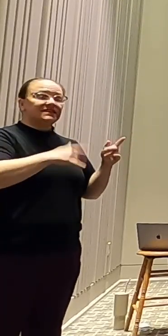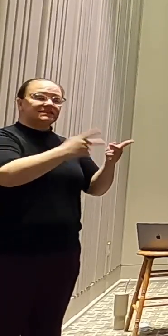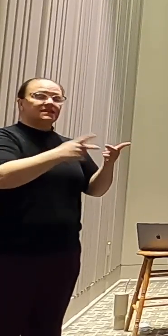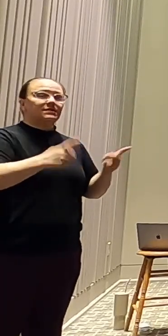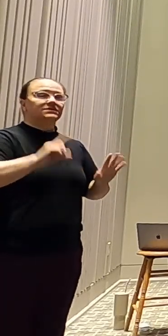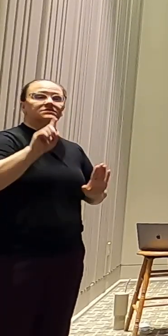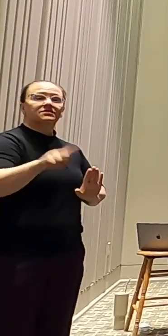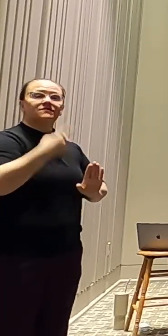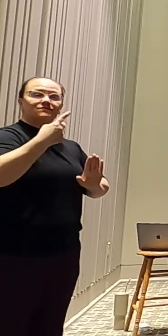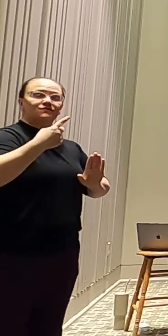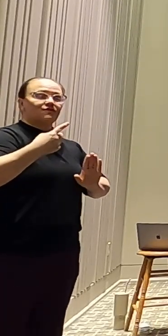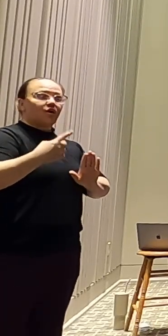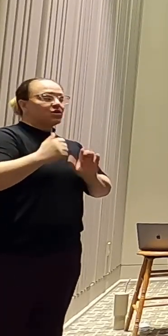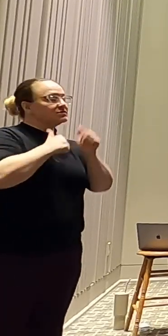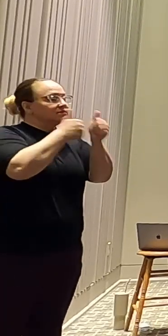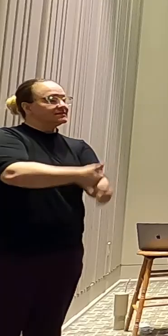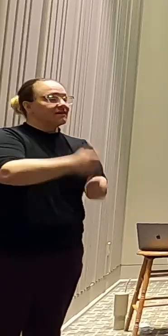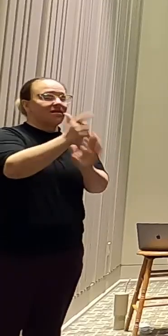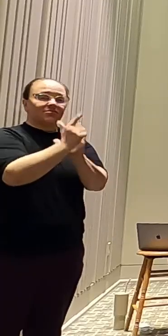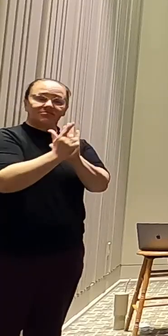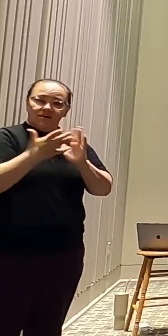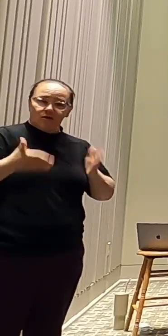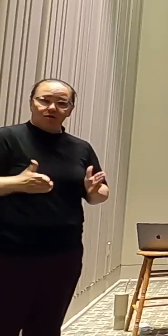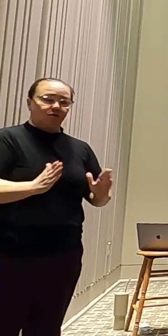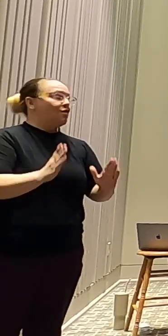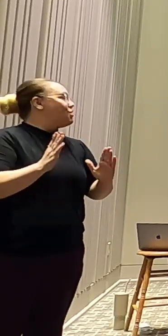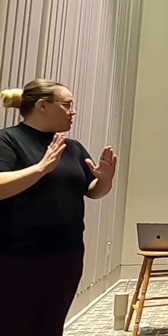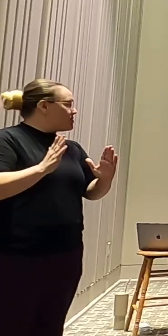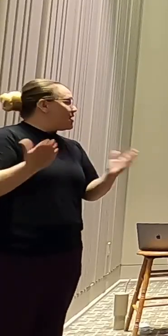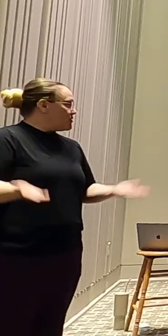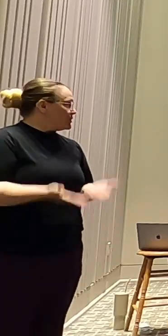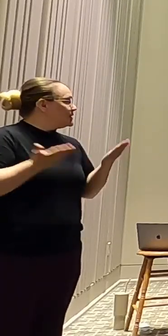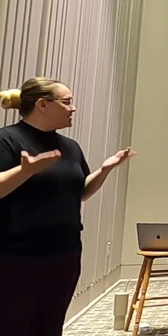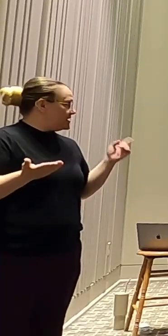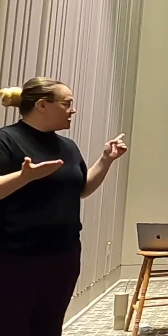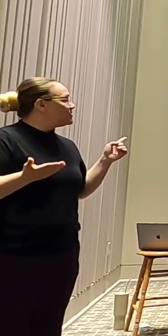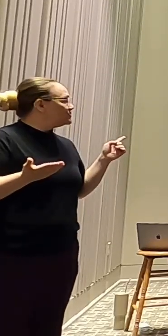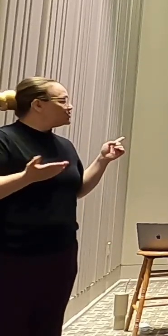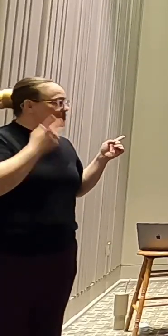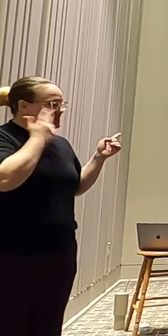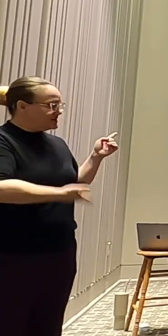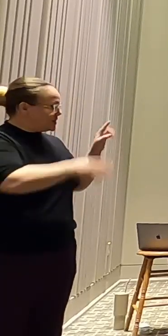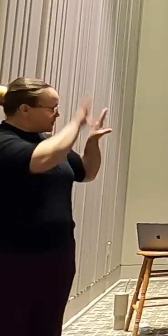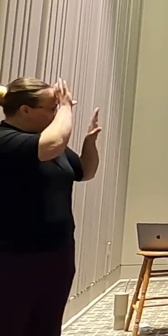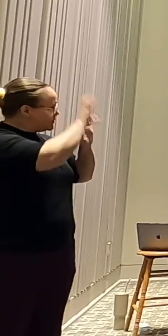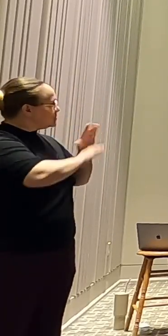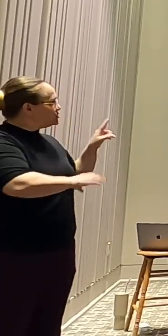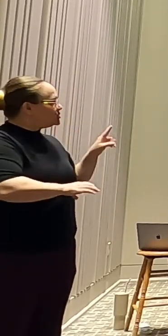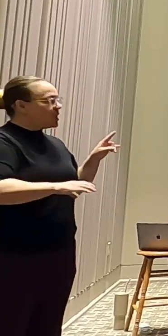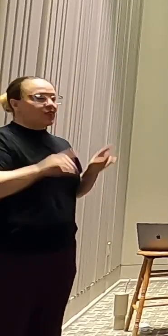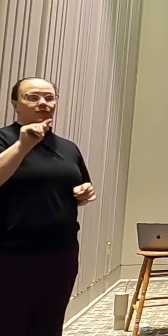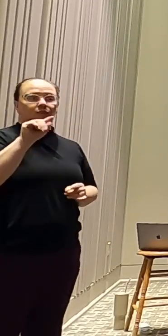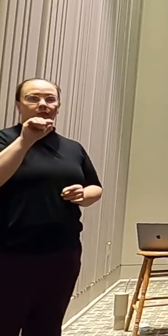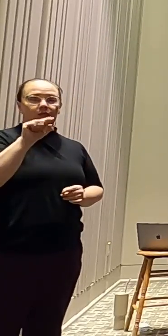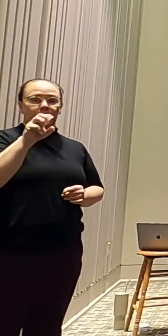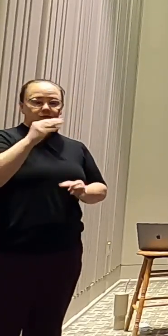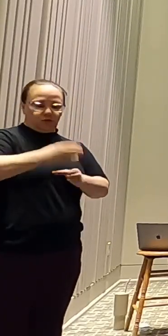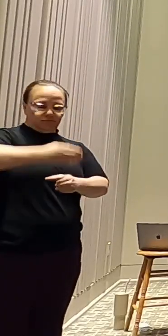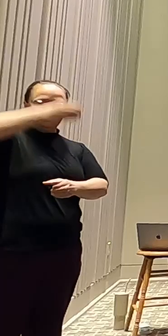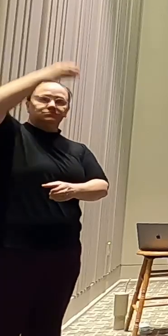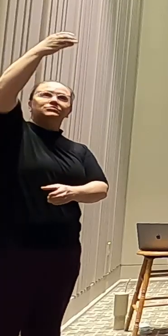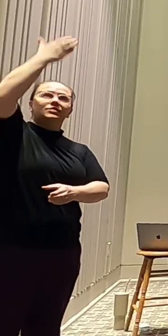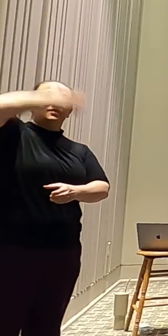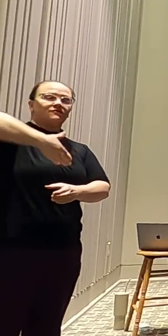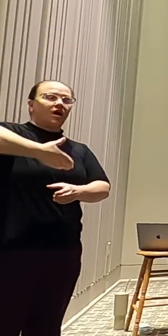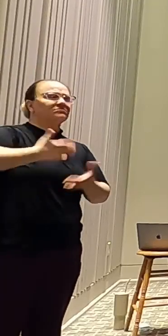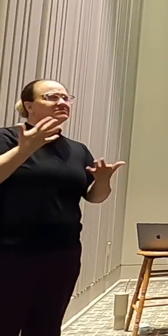was held in Canada after the ban was lifted. So a big house, which you can see on the screen there with this totem pole in the front, is